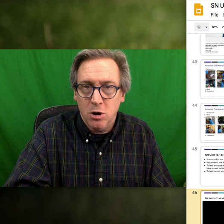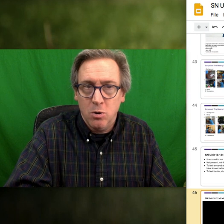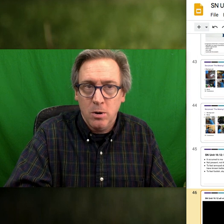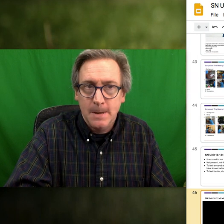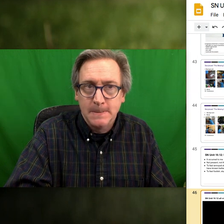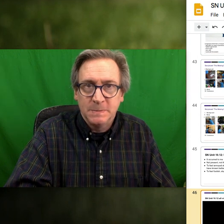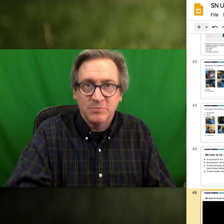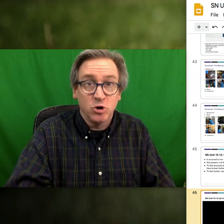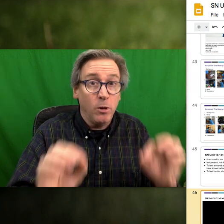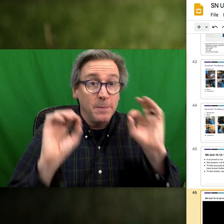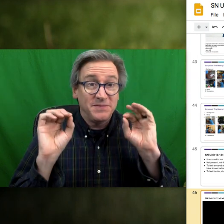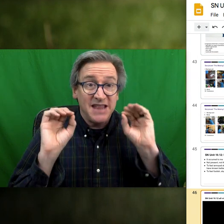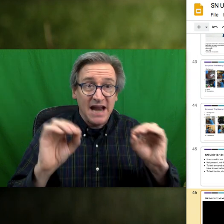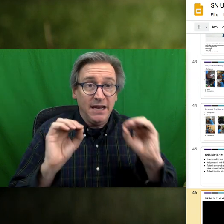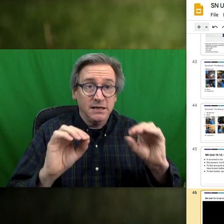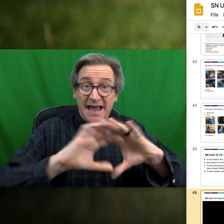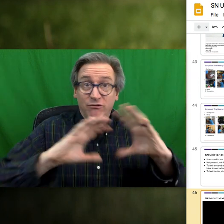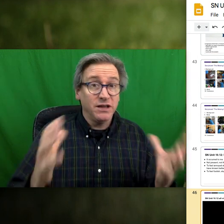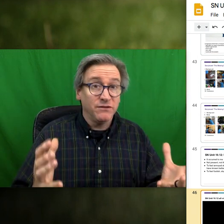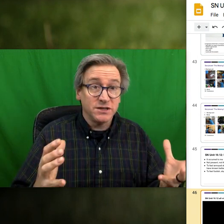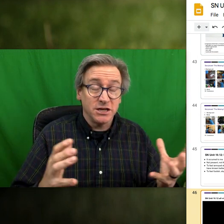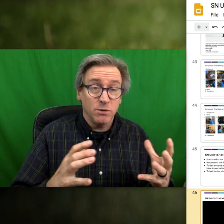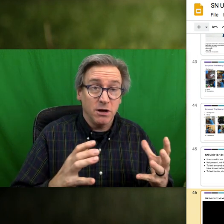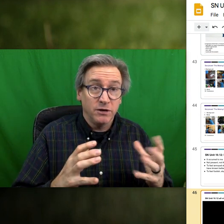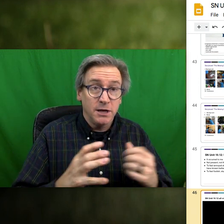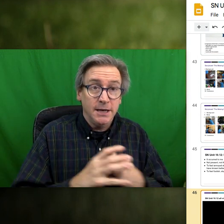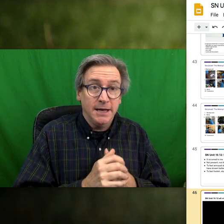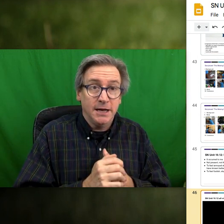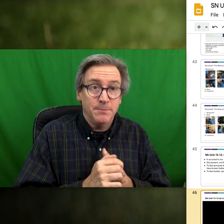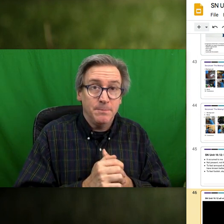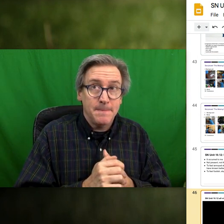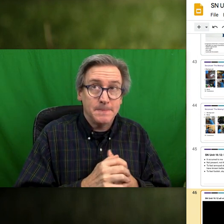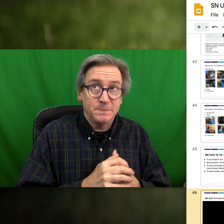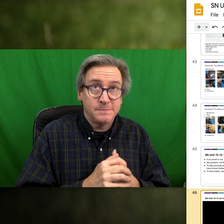So cool. That is everything for 10-12.